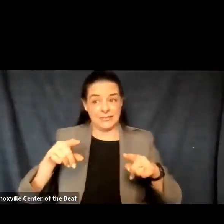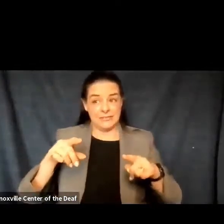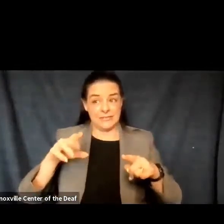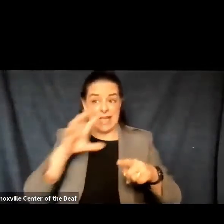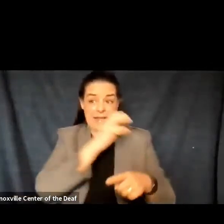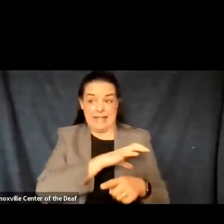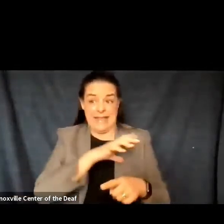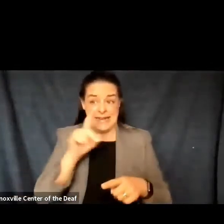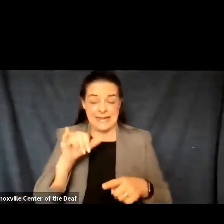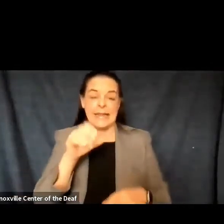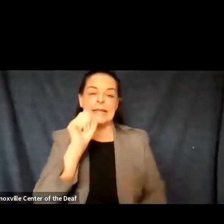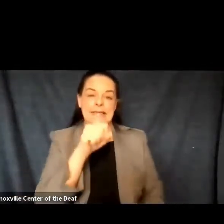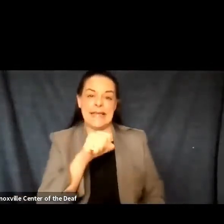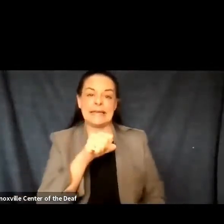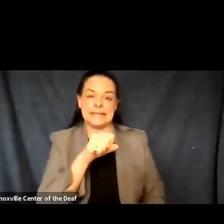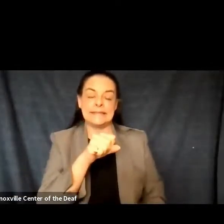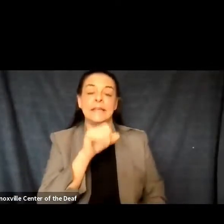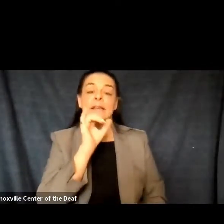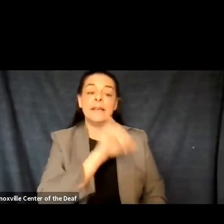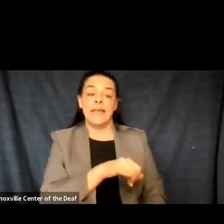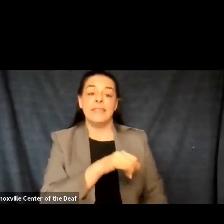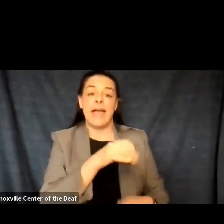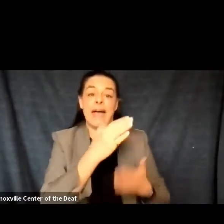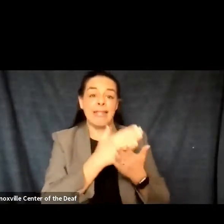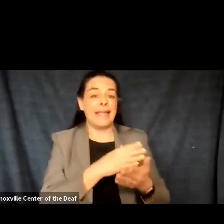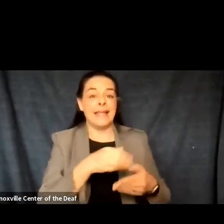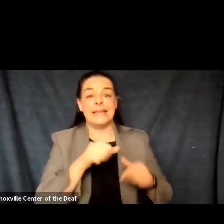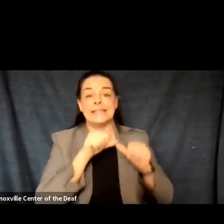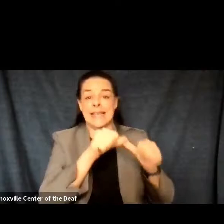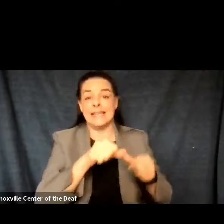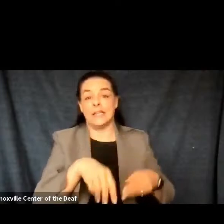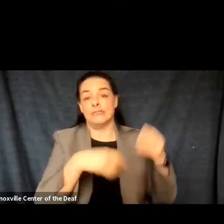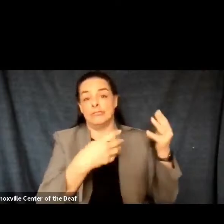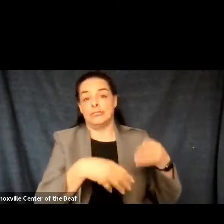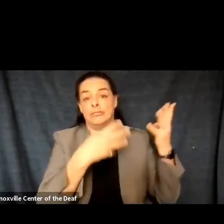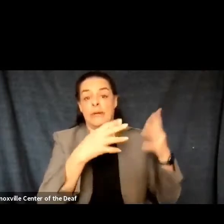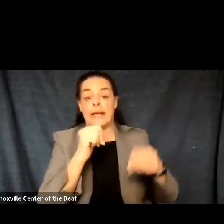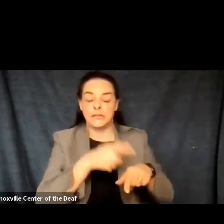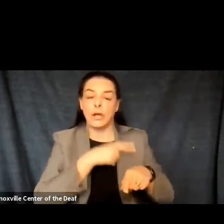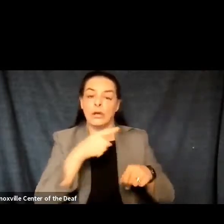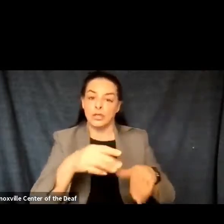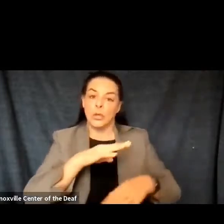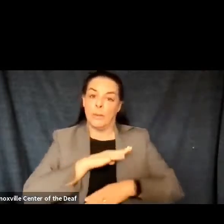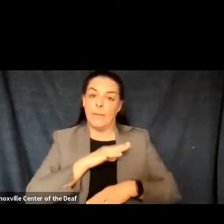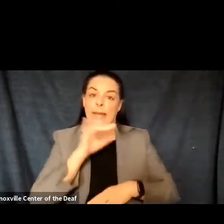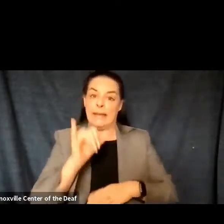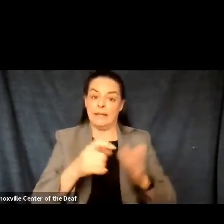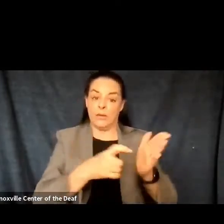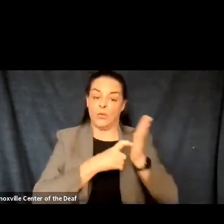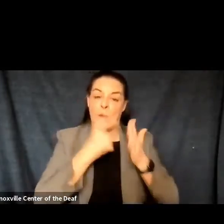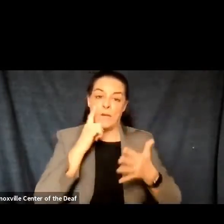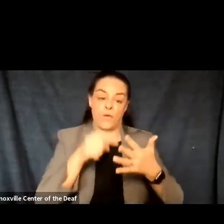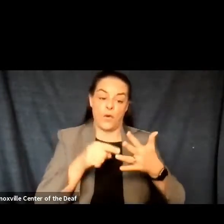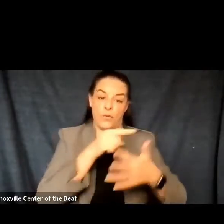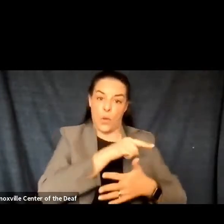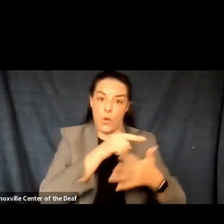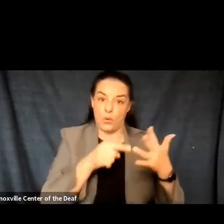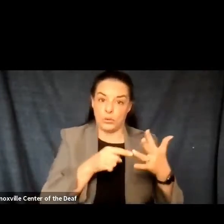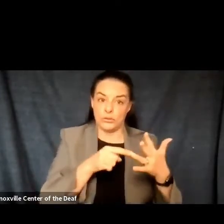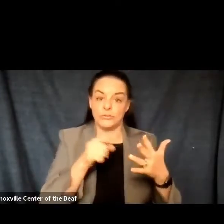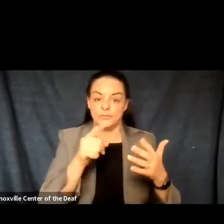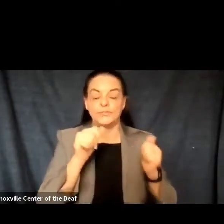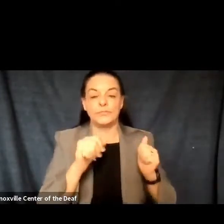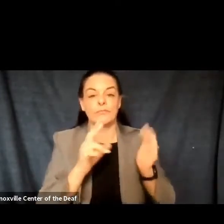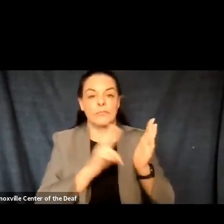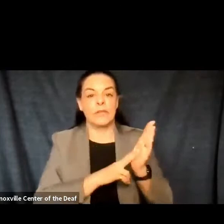long as you meet the current criteria that's there, you can sign up for it. So the 65-year-olds and the 1B folks won't be able to do that